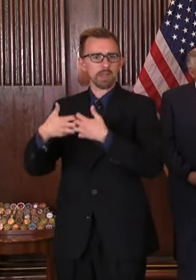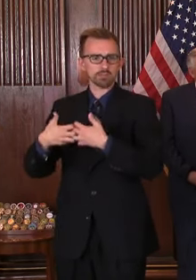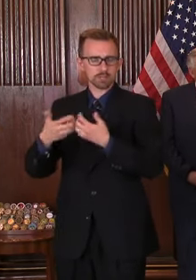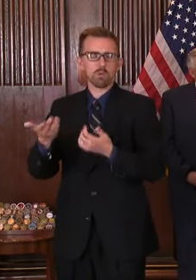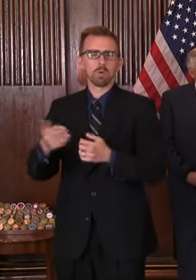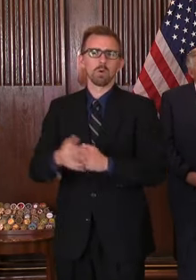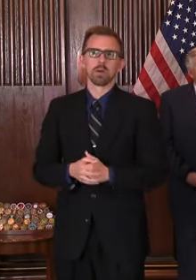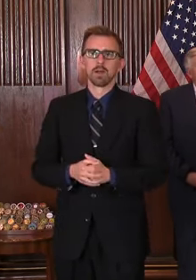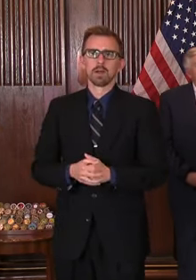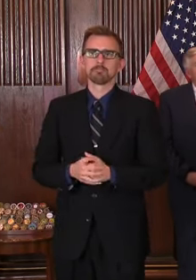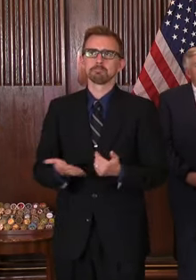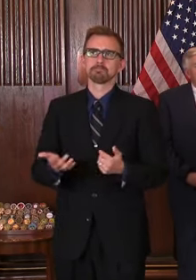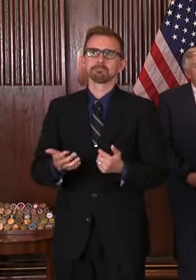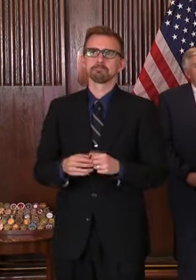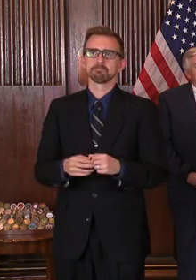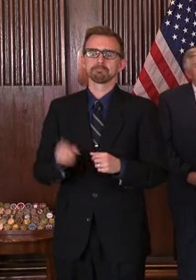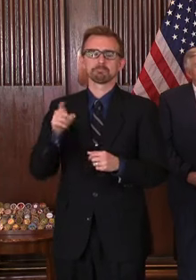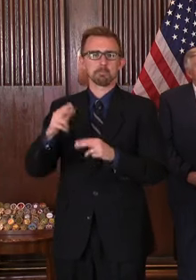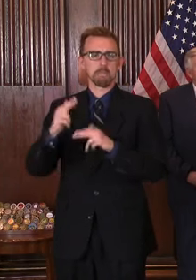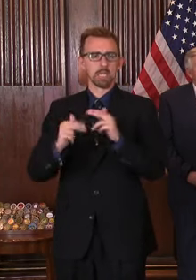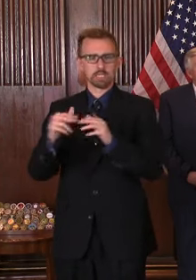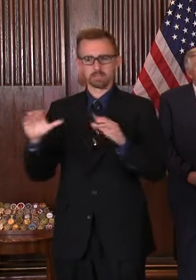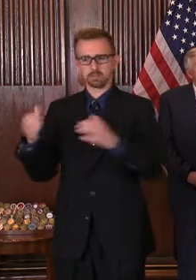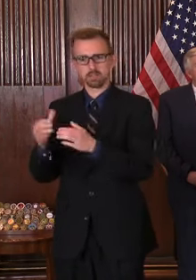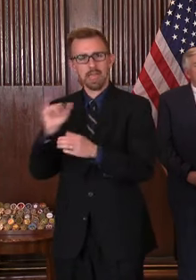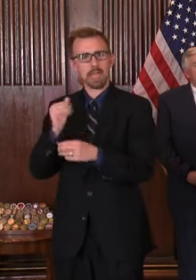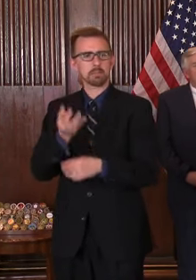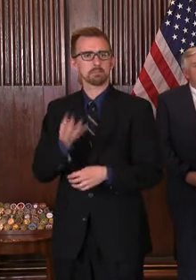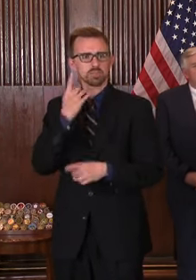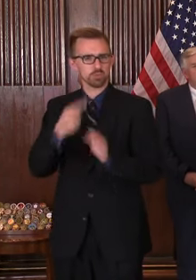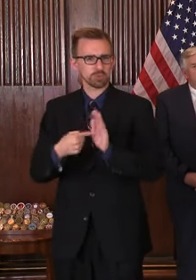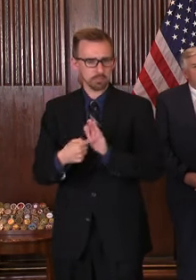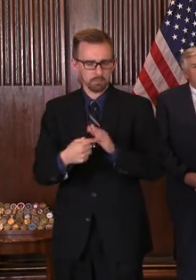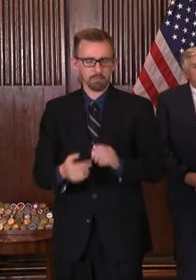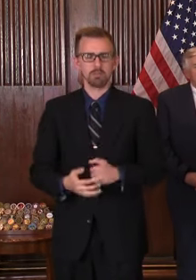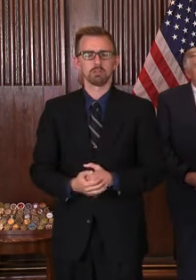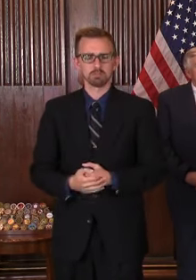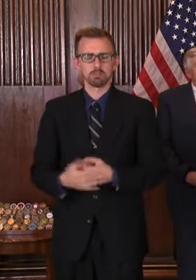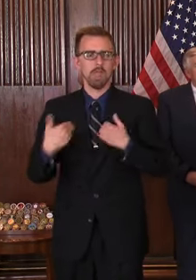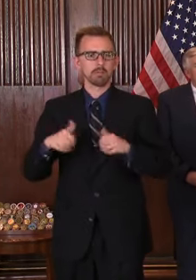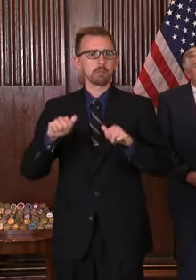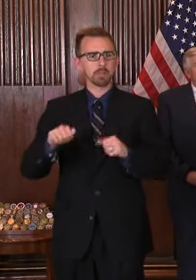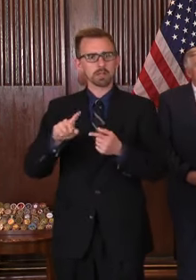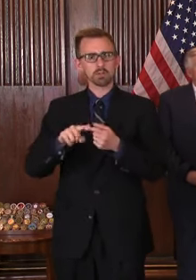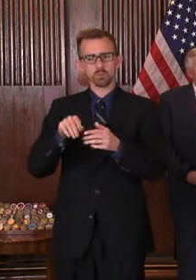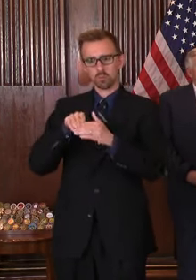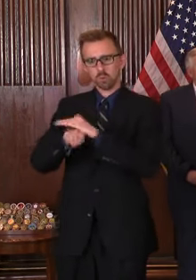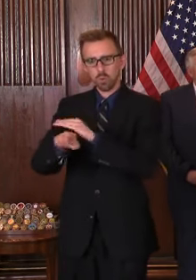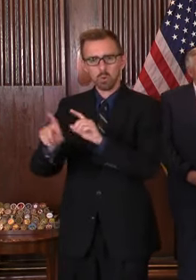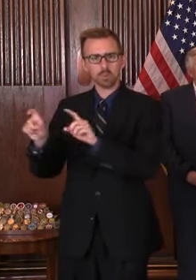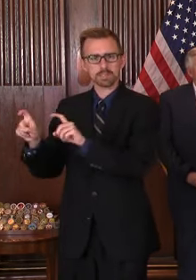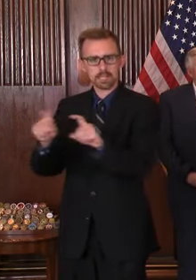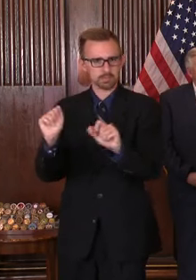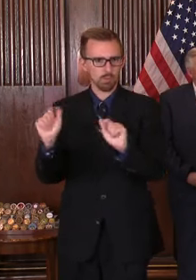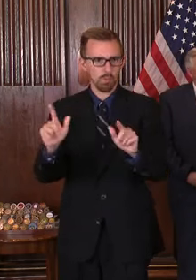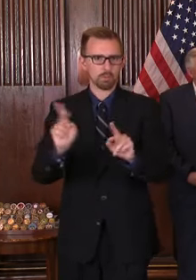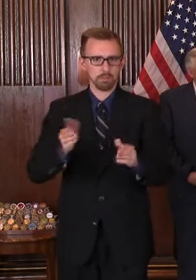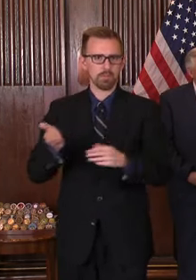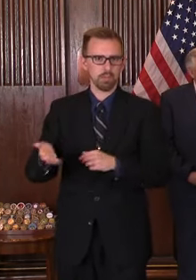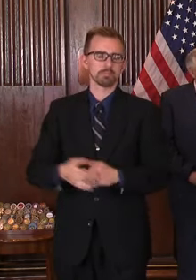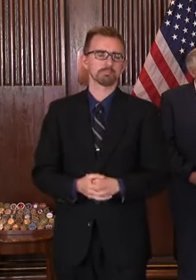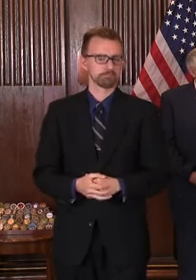or a congregated facility like a prison. We will be able to have the ability to go in and test everybody.